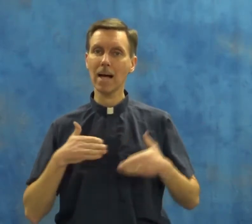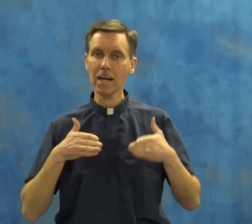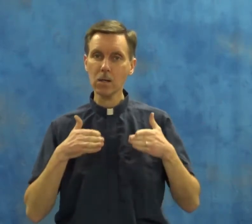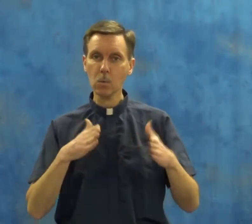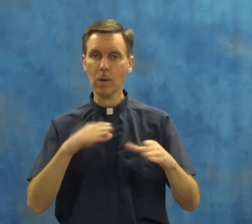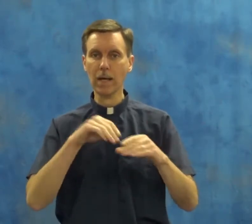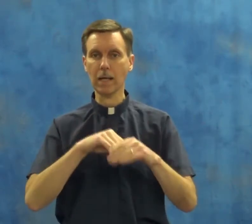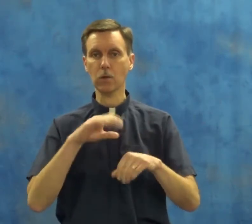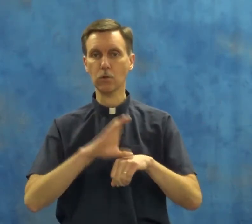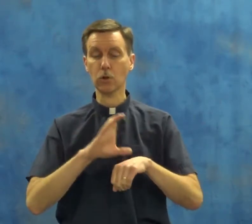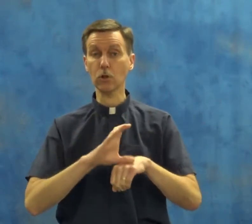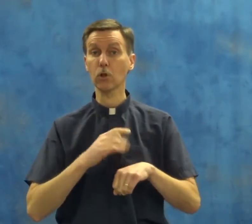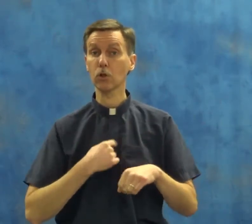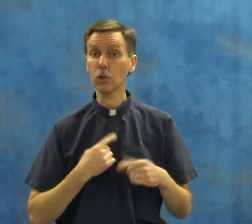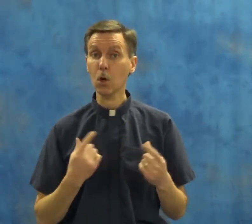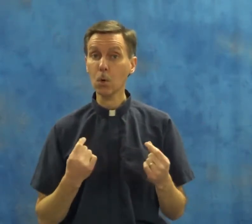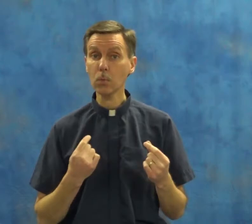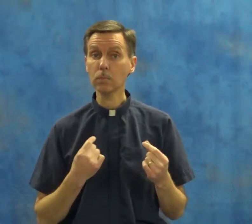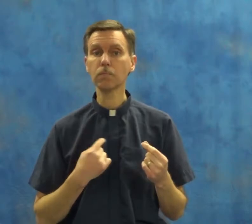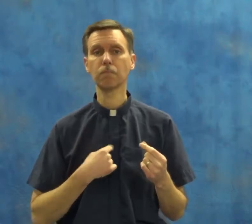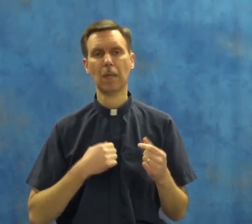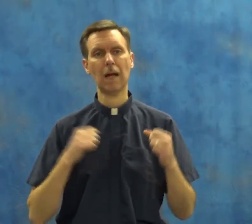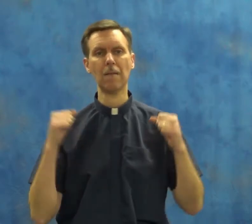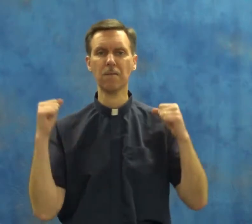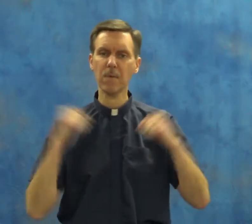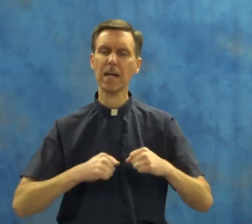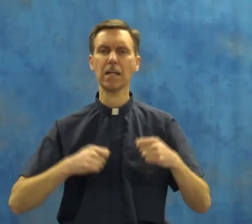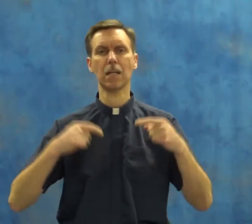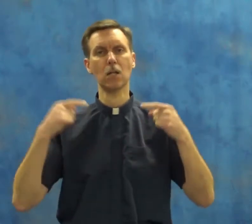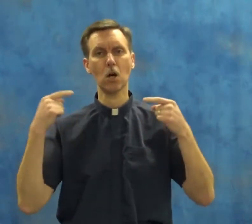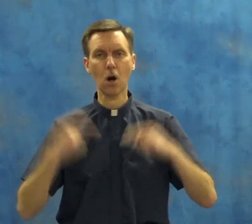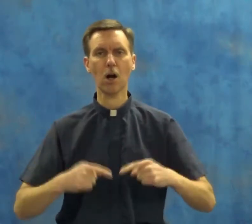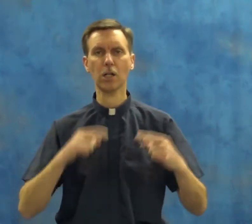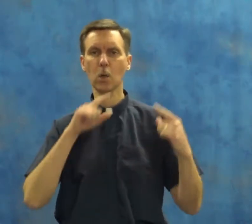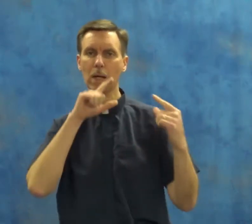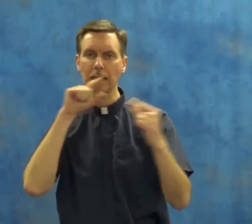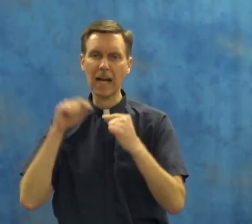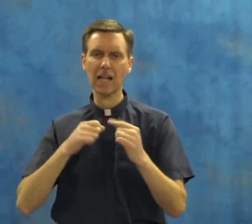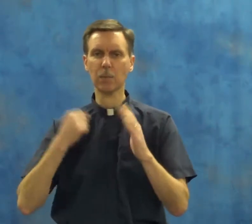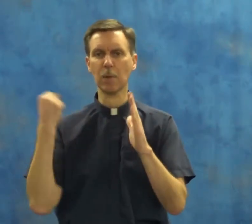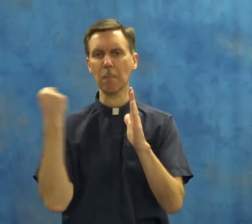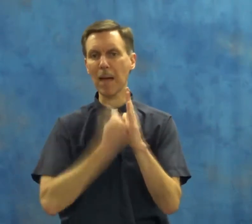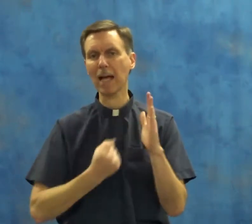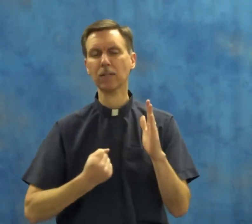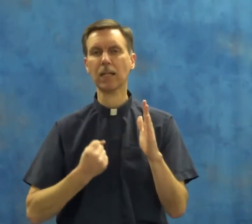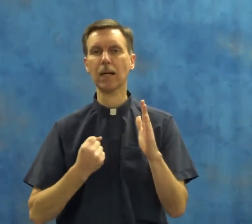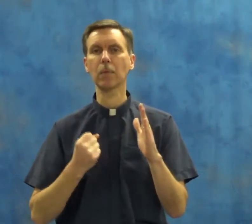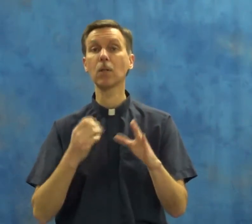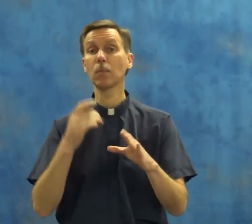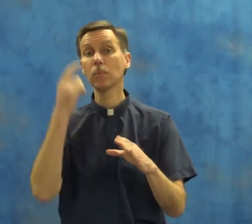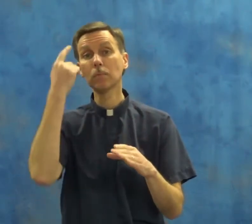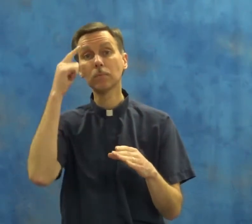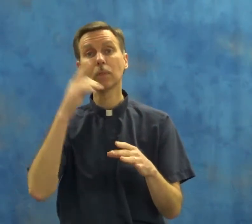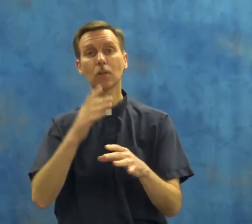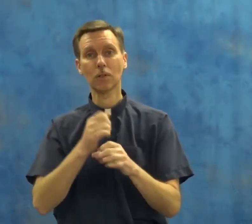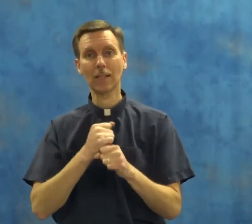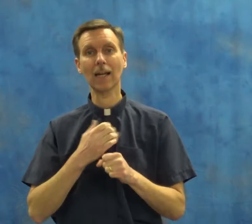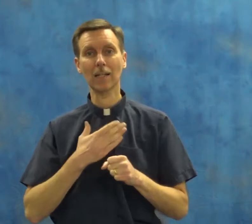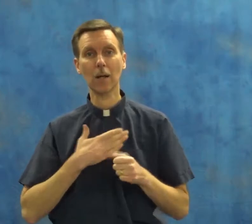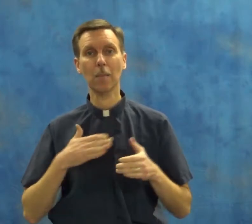my way in church. So I fight, argue, gossip, backstab to get